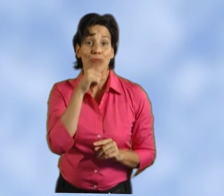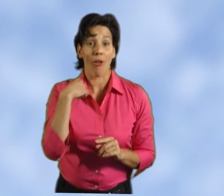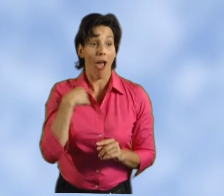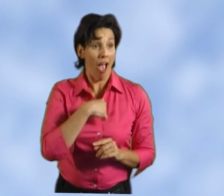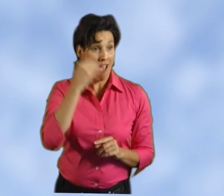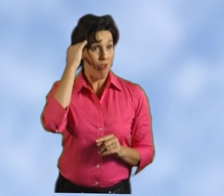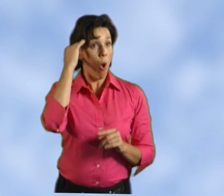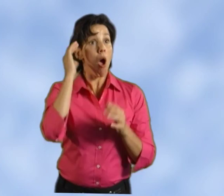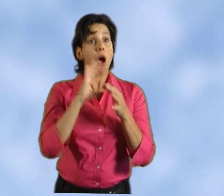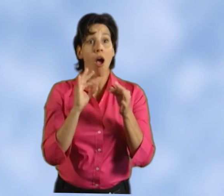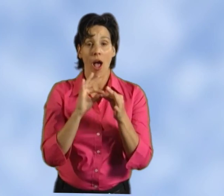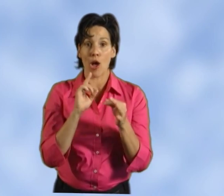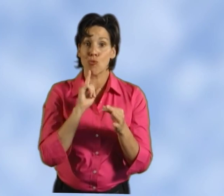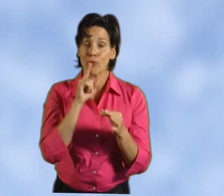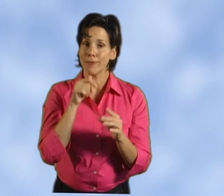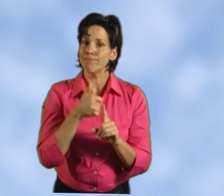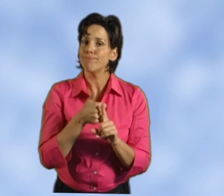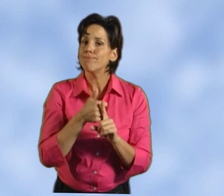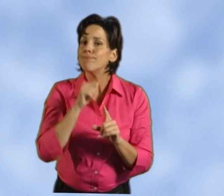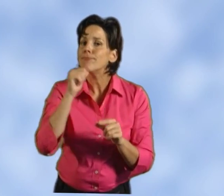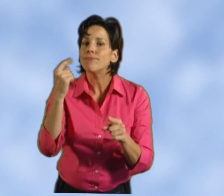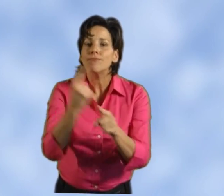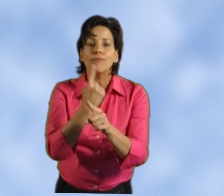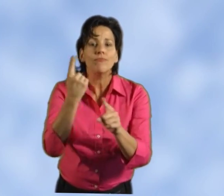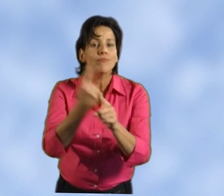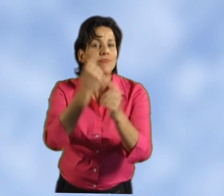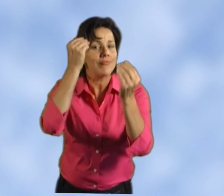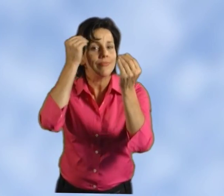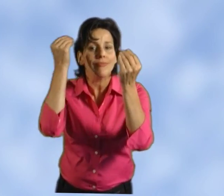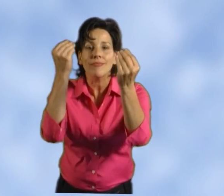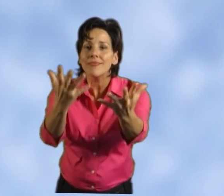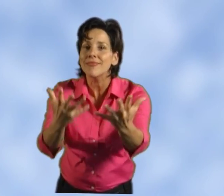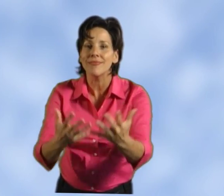But what we think we know is not always accurate.